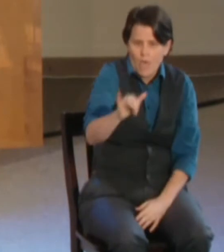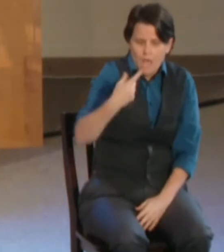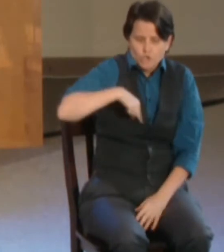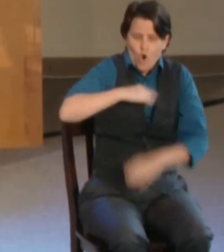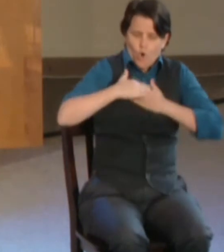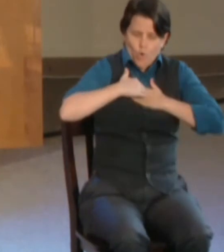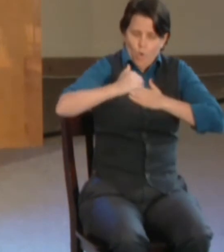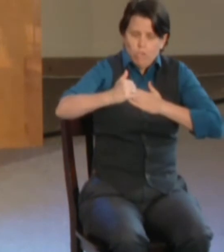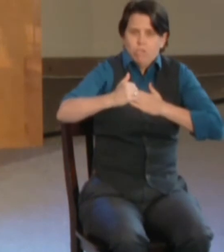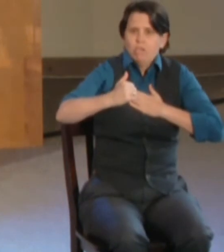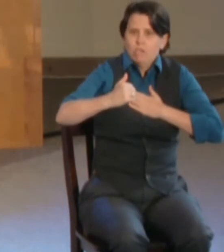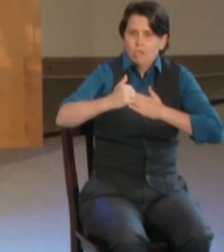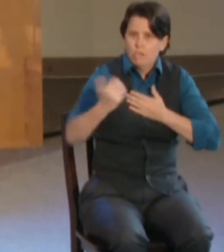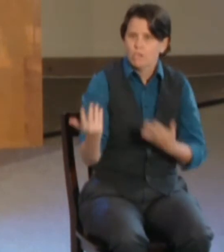do.